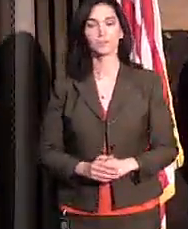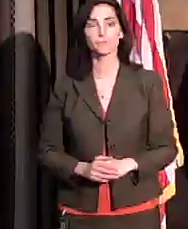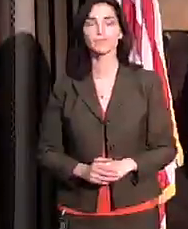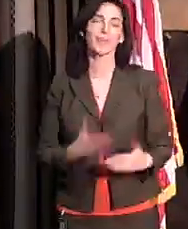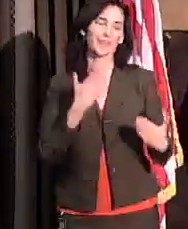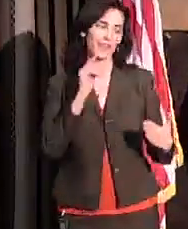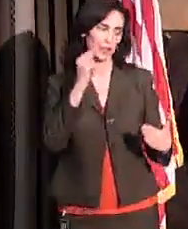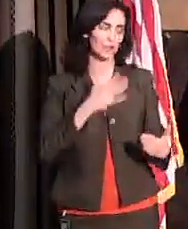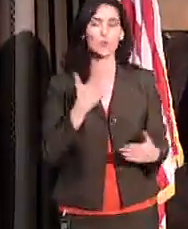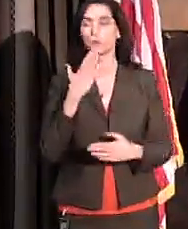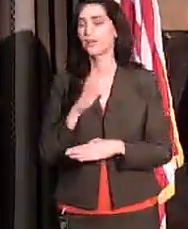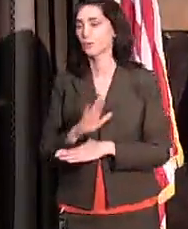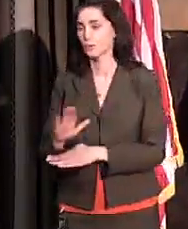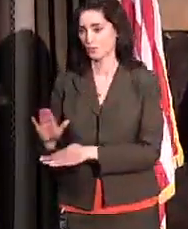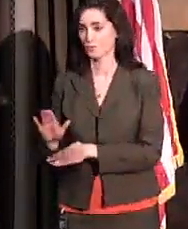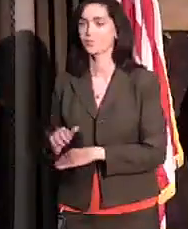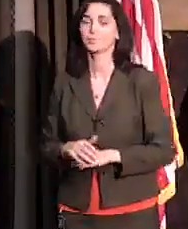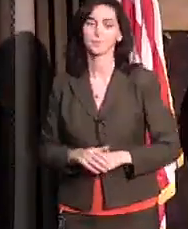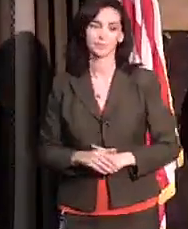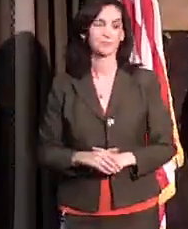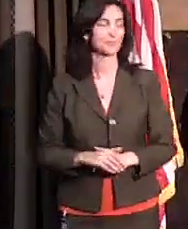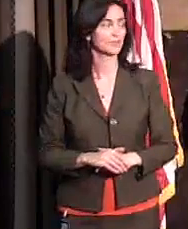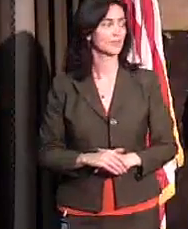Thank you, Governor. Good afternoon.